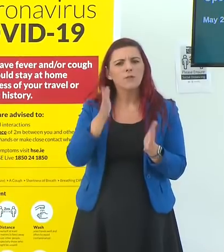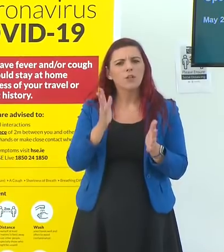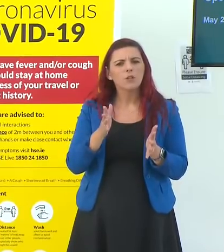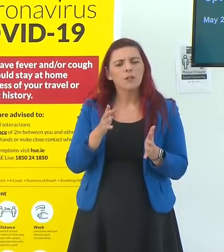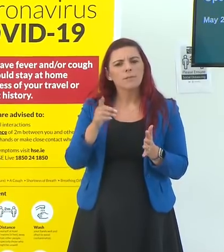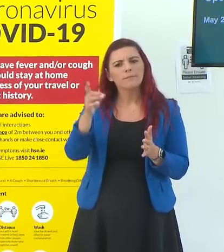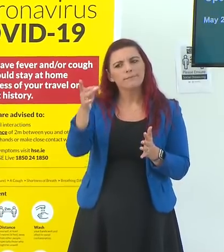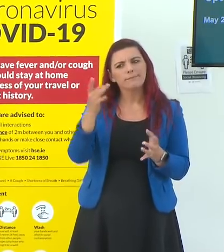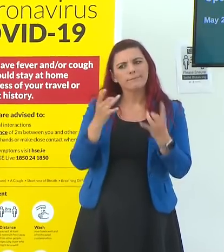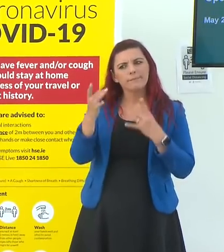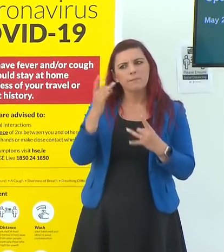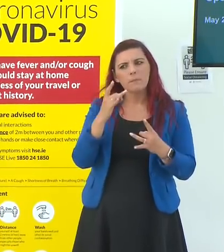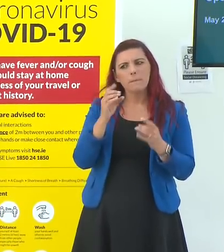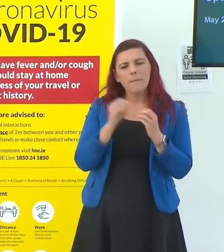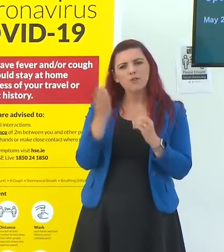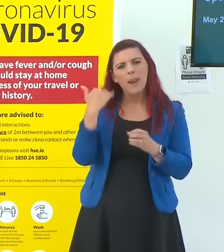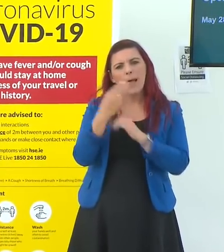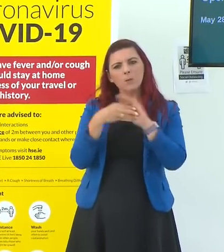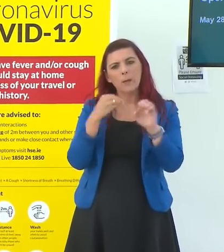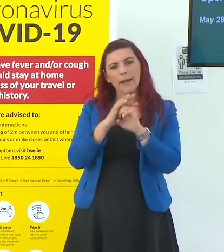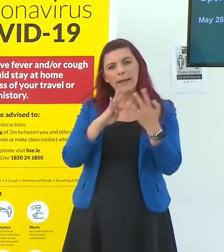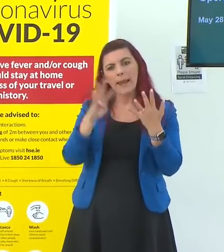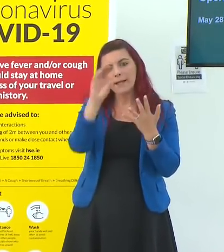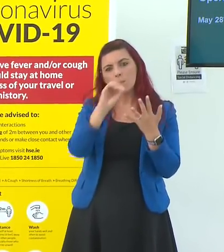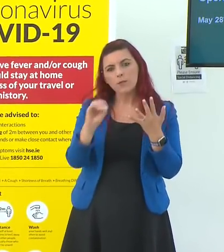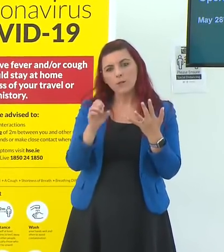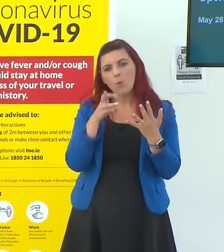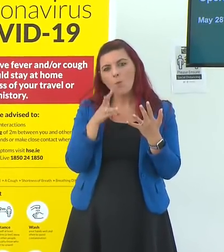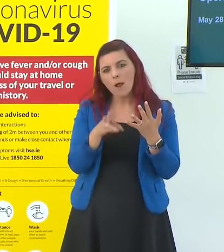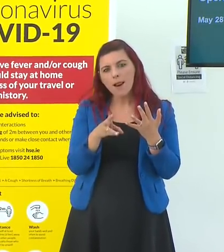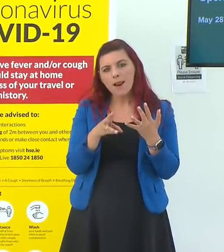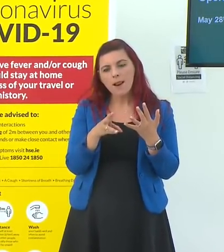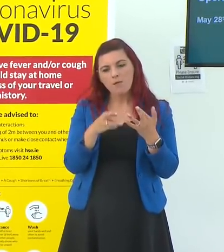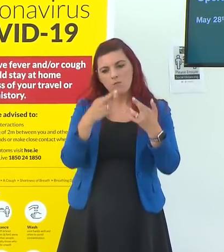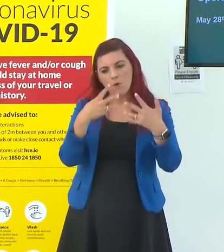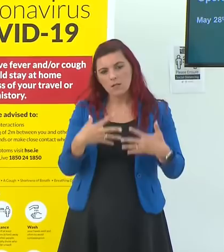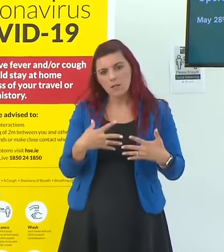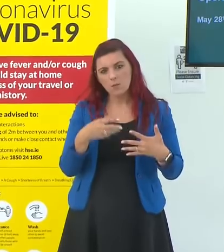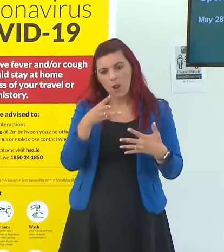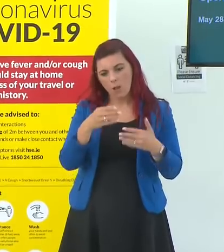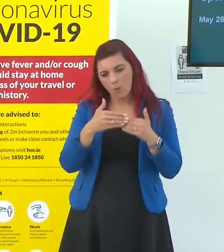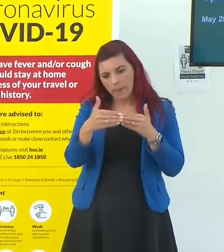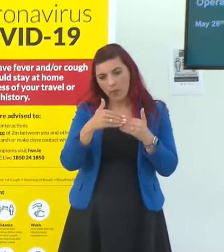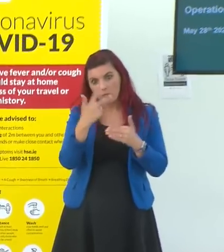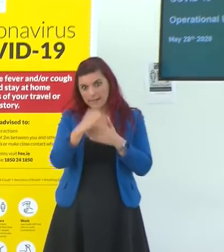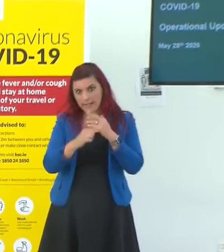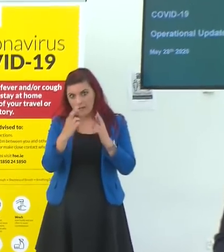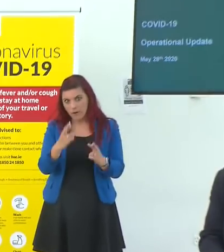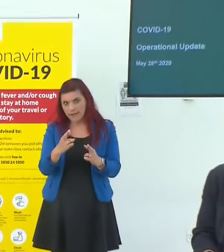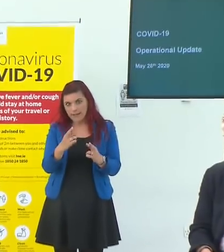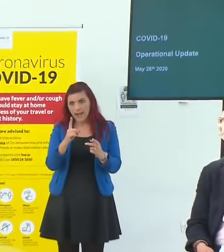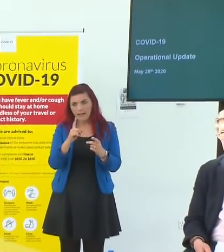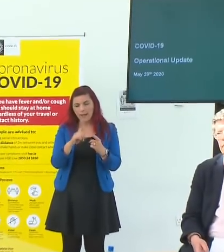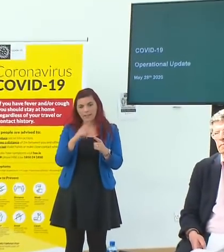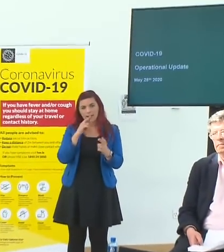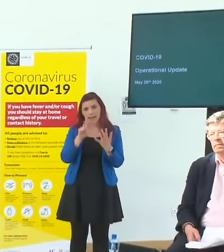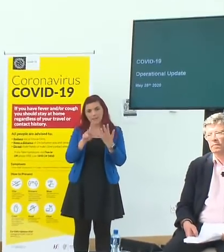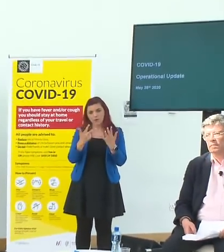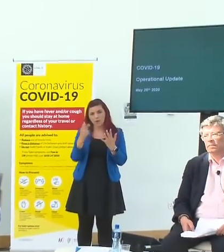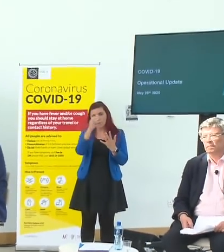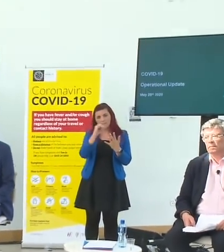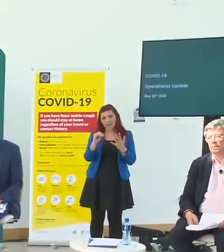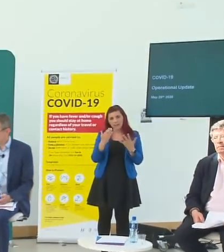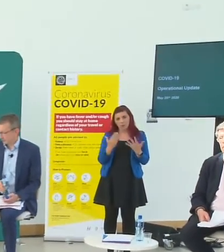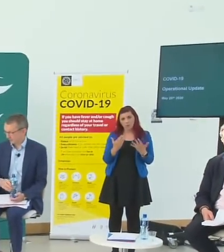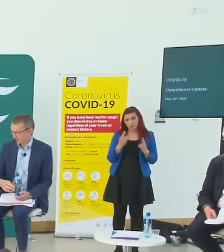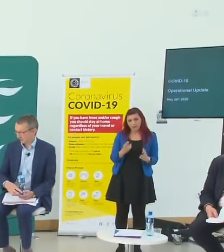last week, that I think your aim was that 90% the turnaround would be within 3 days, is that right? It's about 83% at the moment, is